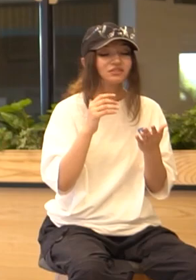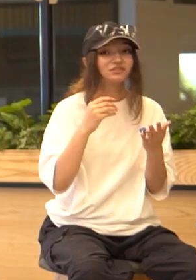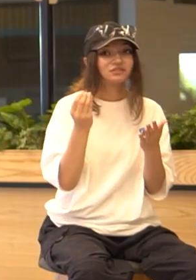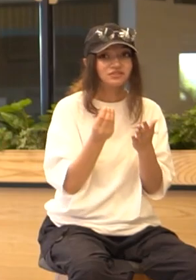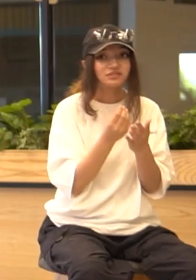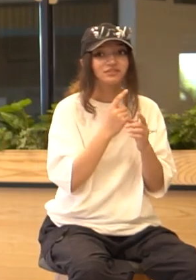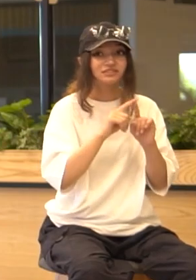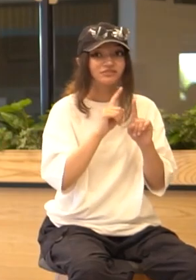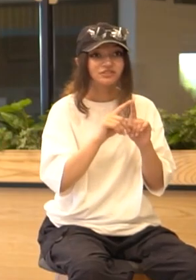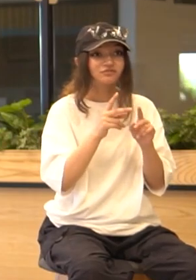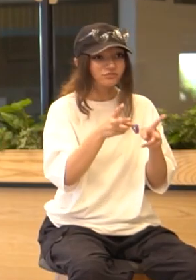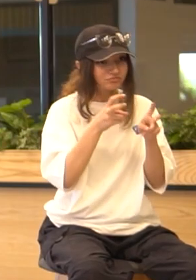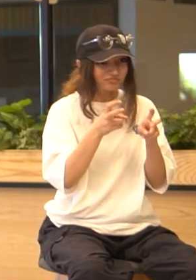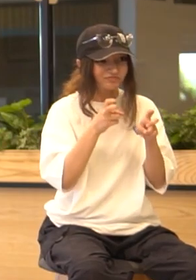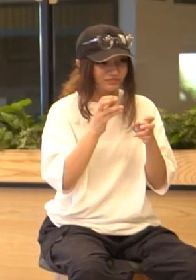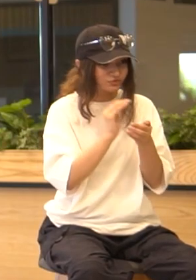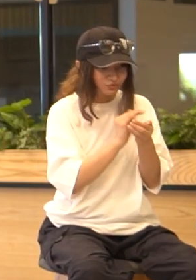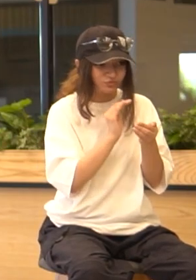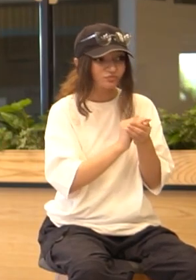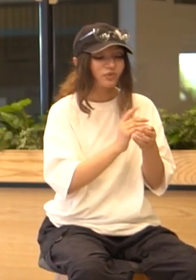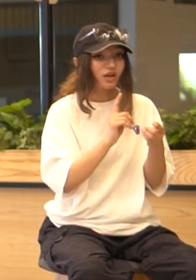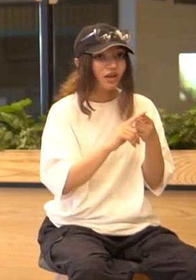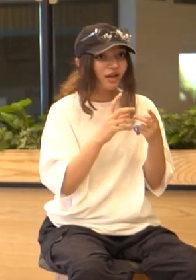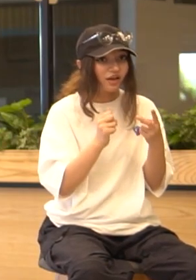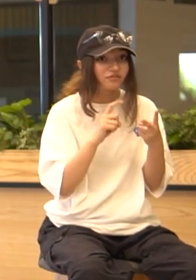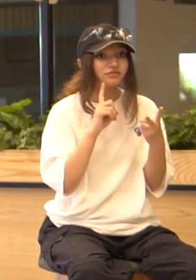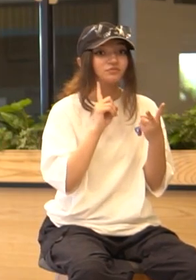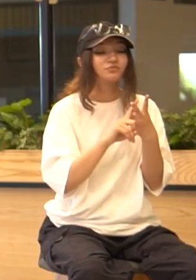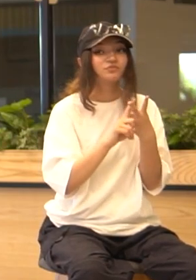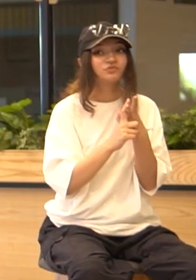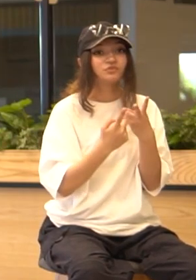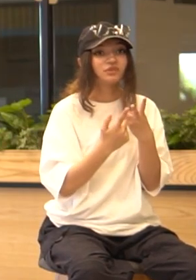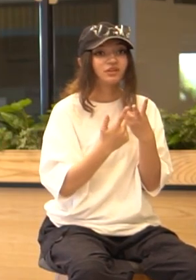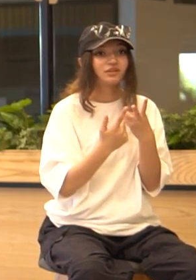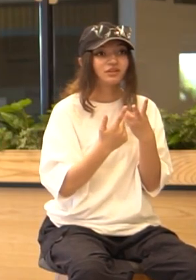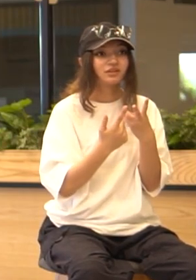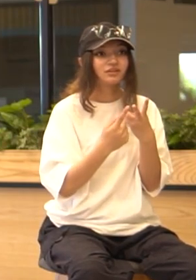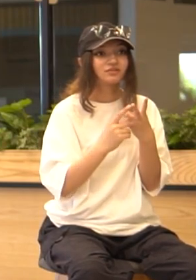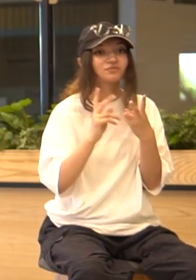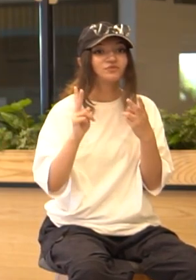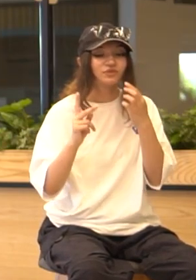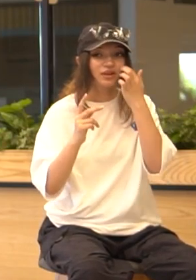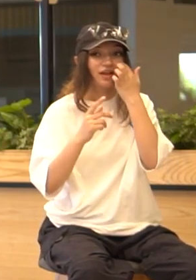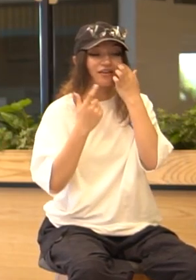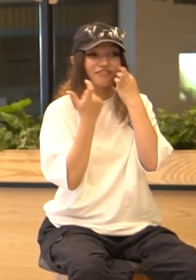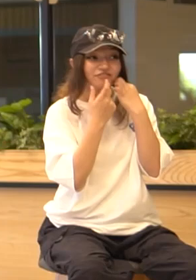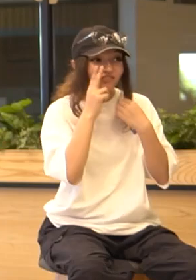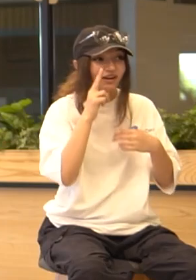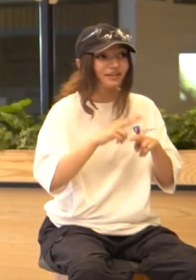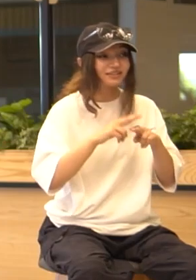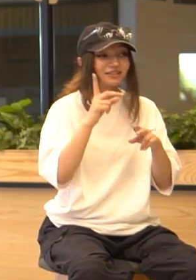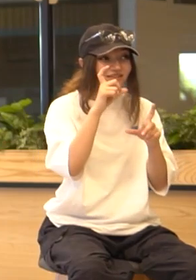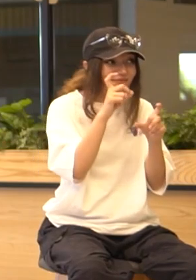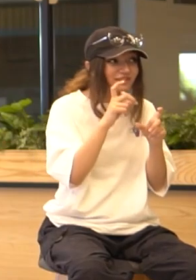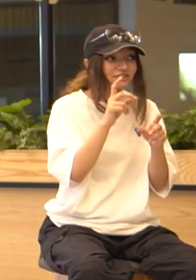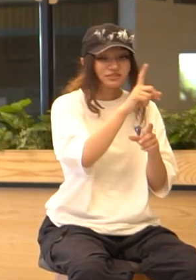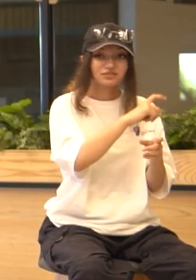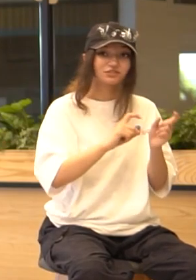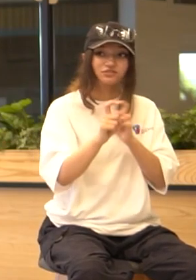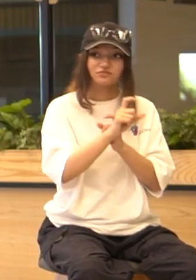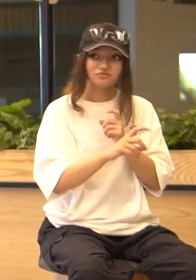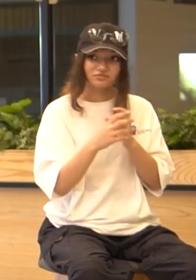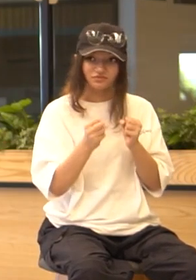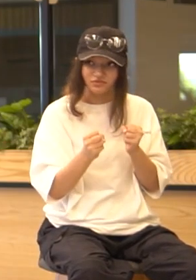even made an attempt to make Comic Sans better. Didn't get much love over there. But back